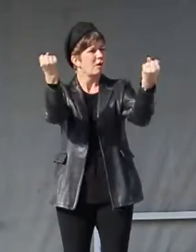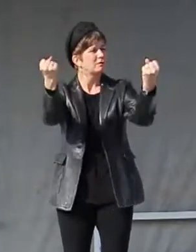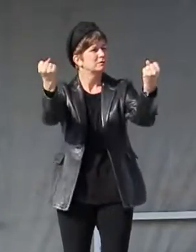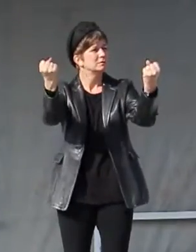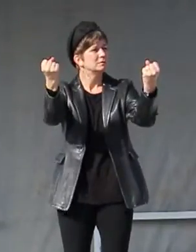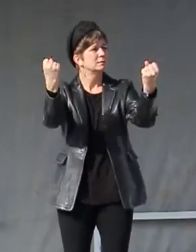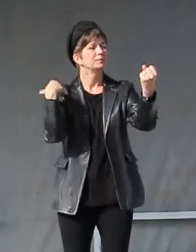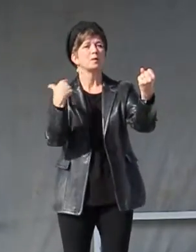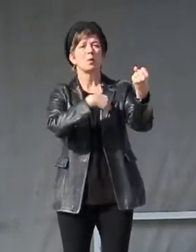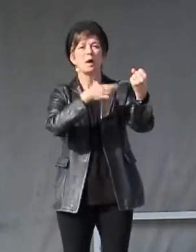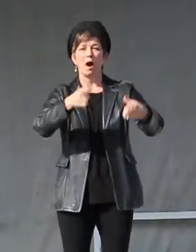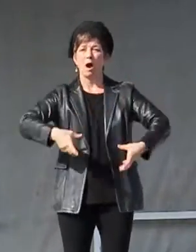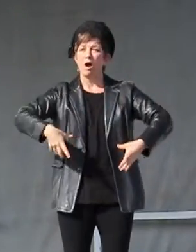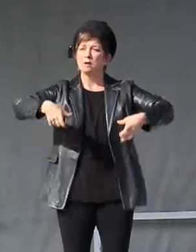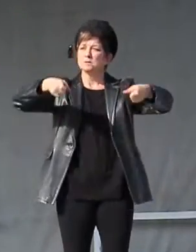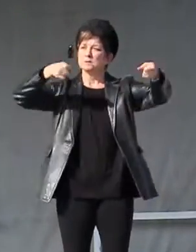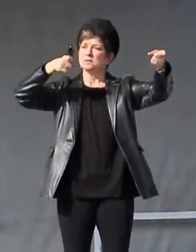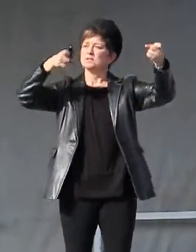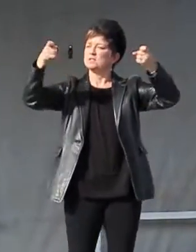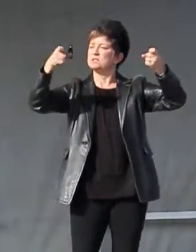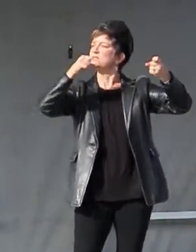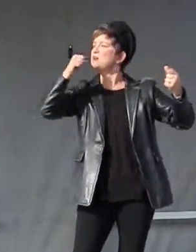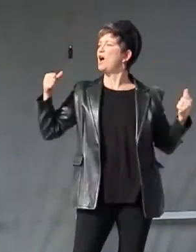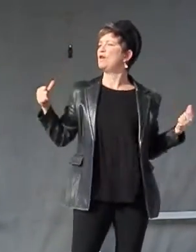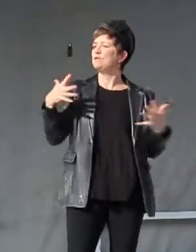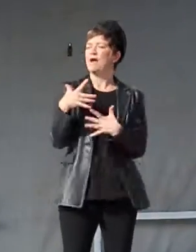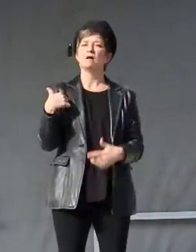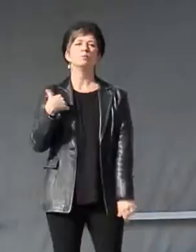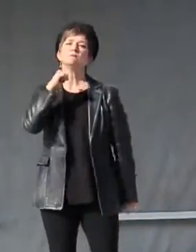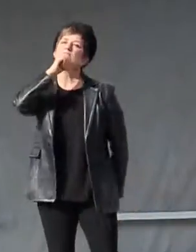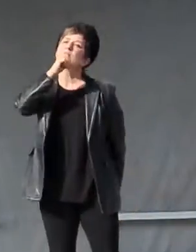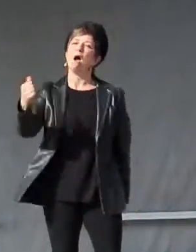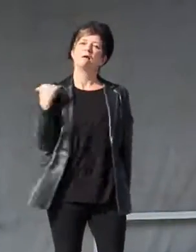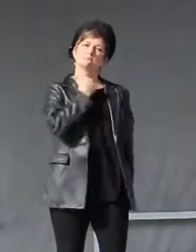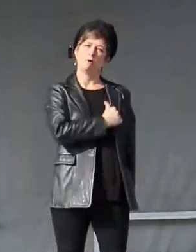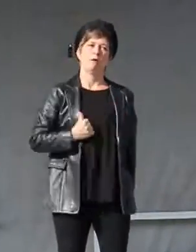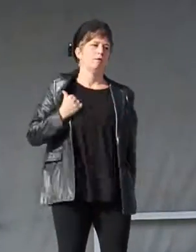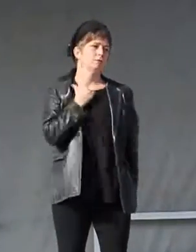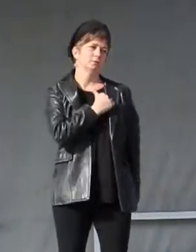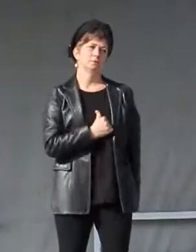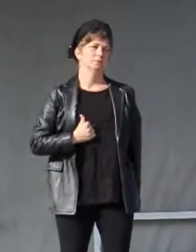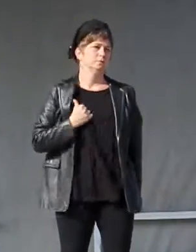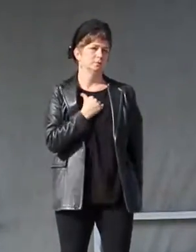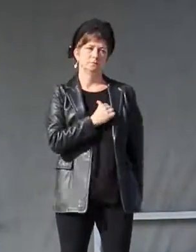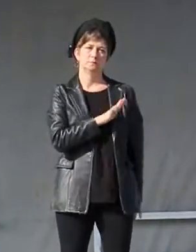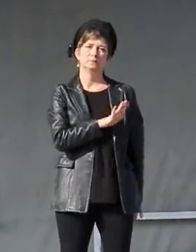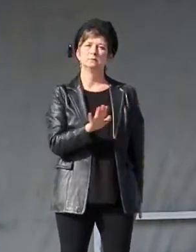We are rising, fearless, and unapologetic. That's right, that's right.